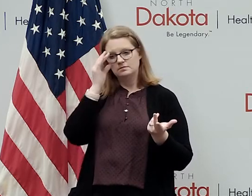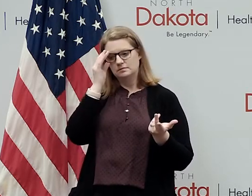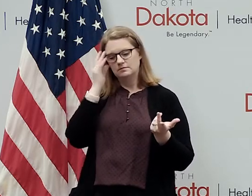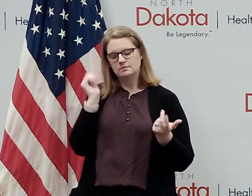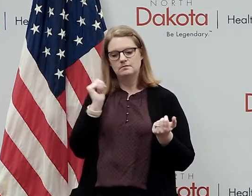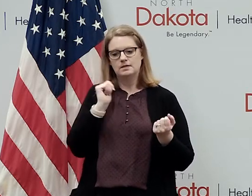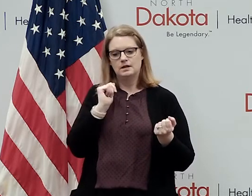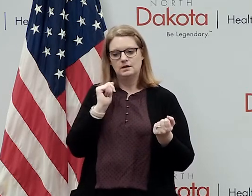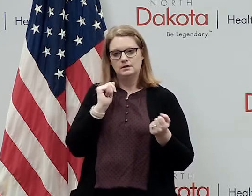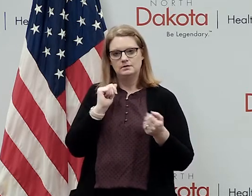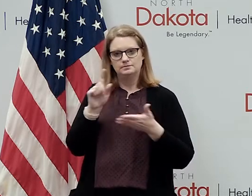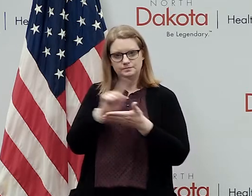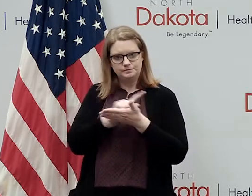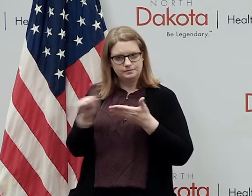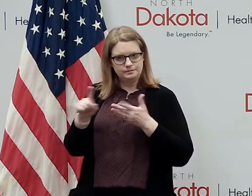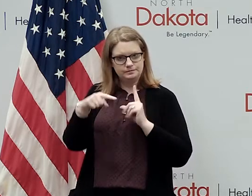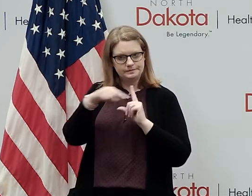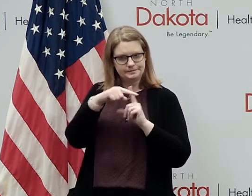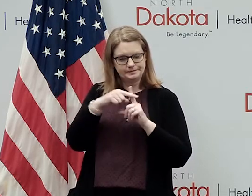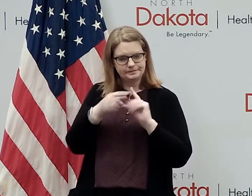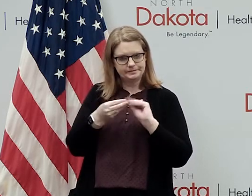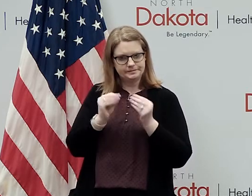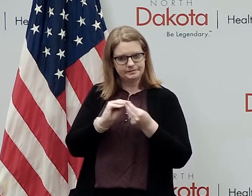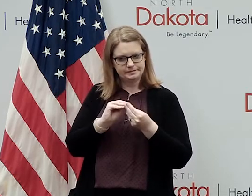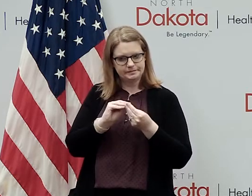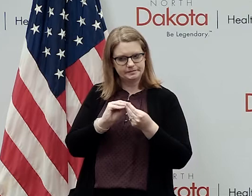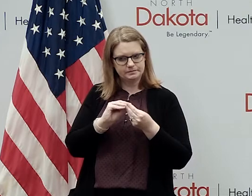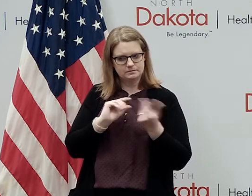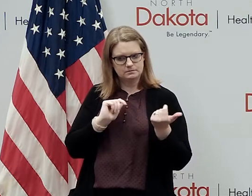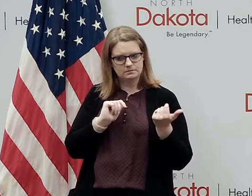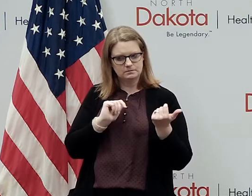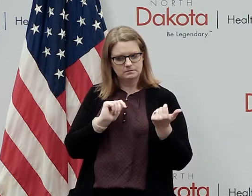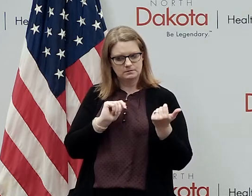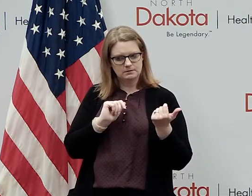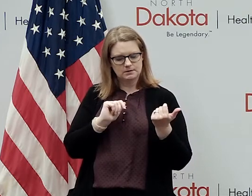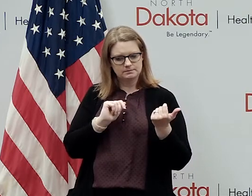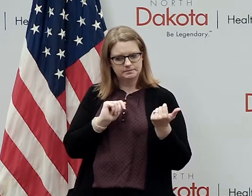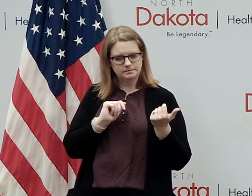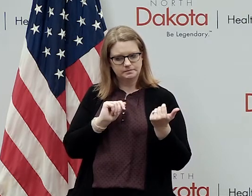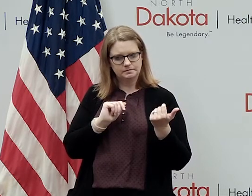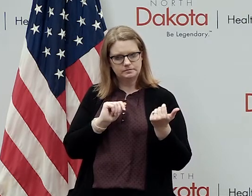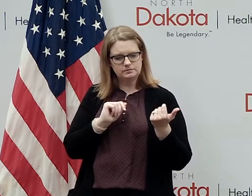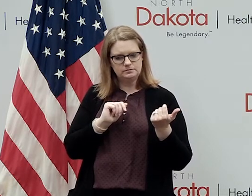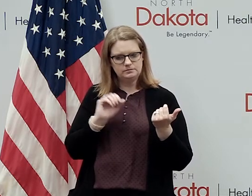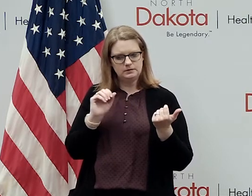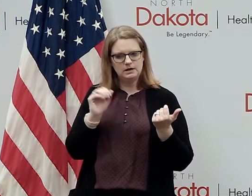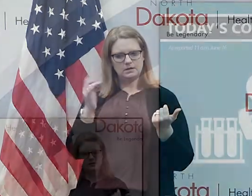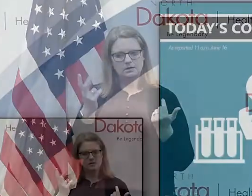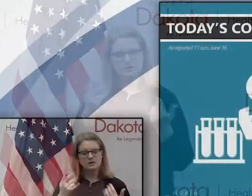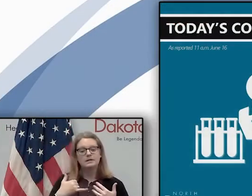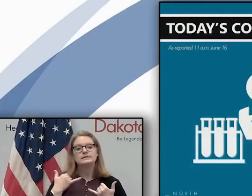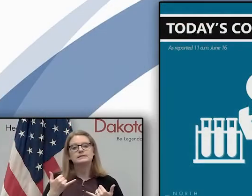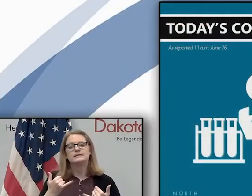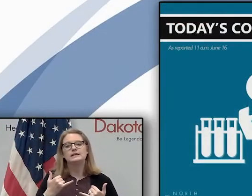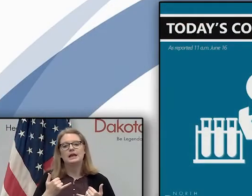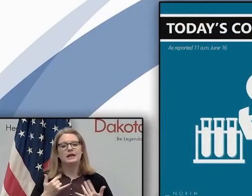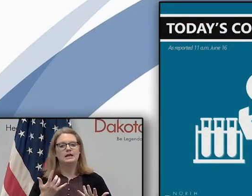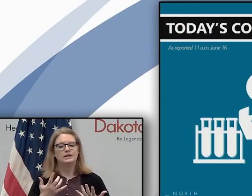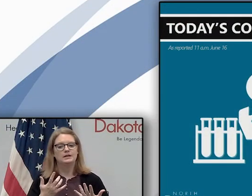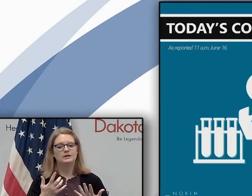comes after a week of positive numbers, but we'll hit on the ones for today with a little bit of a look back. Today we're